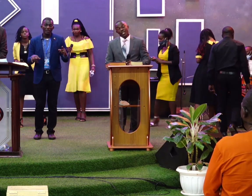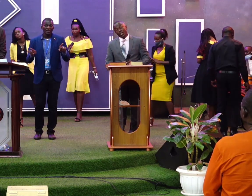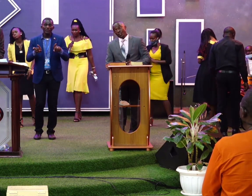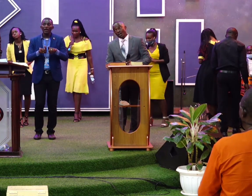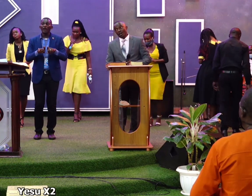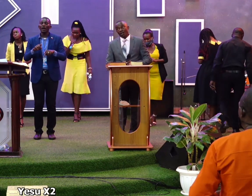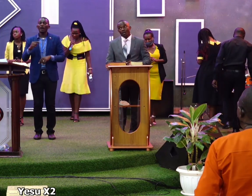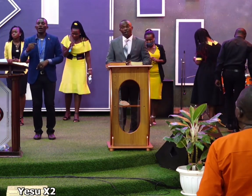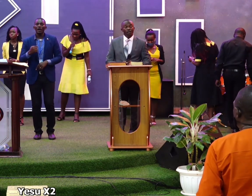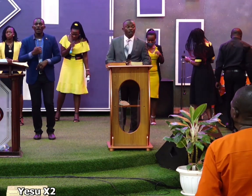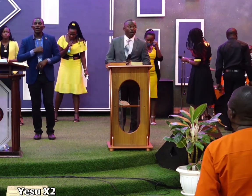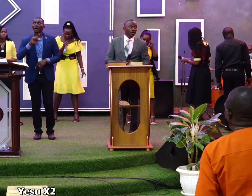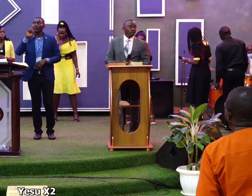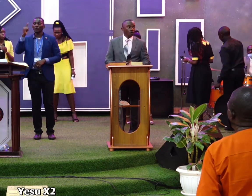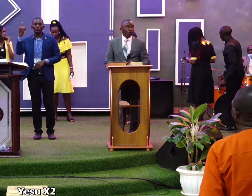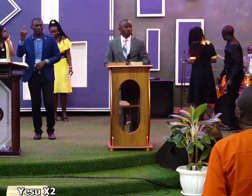nange.